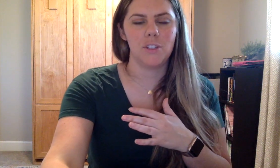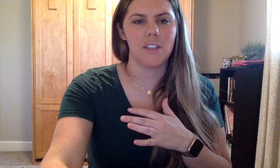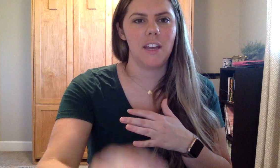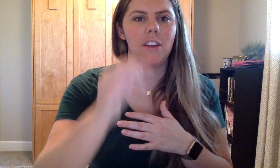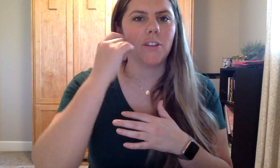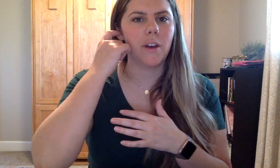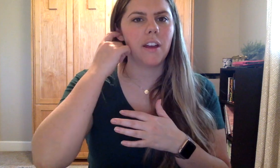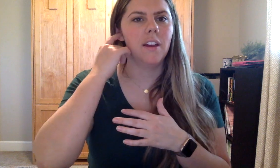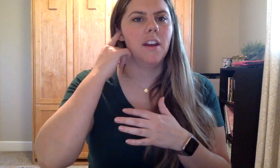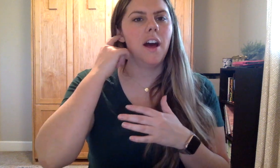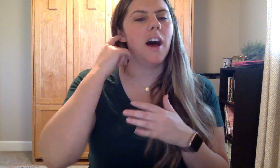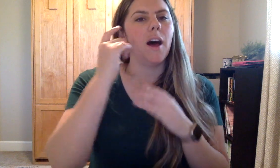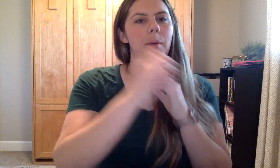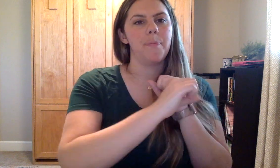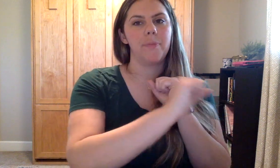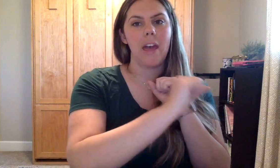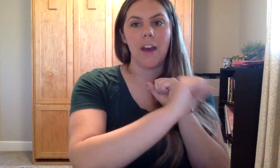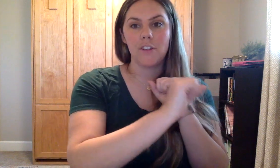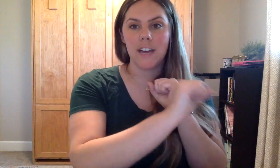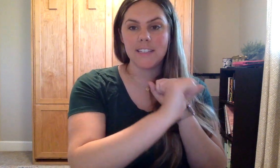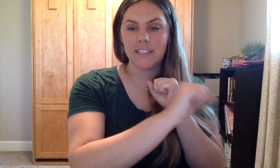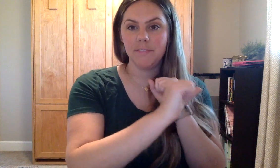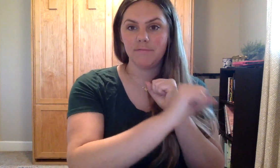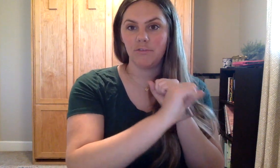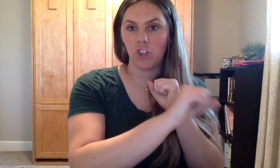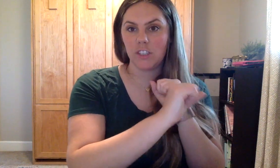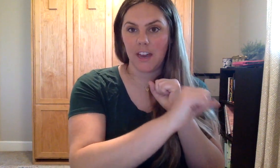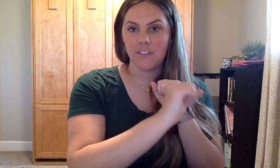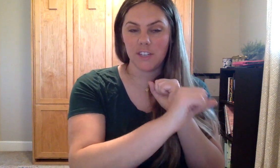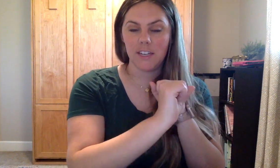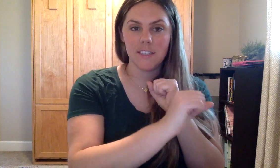again here quick. Advertising, word to advertise.